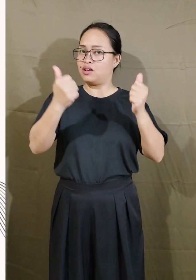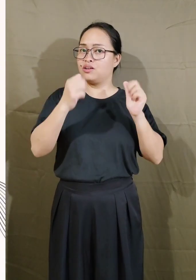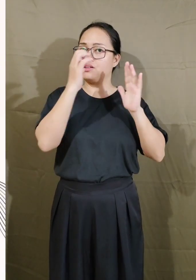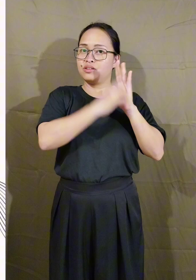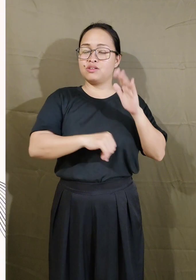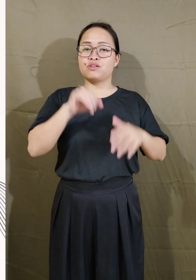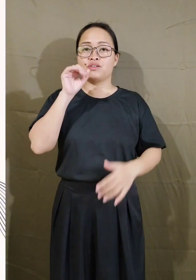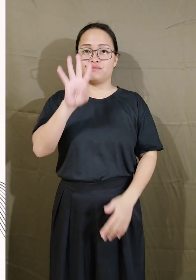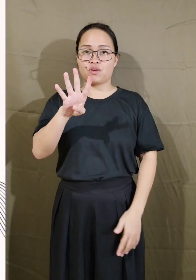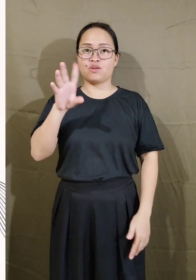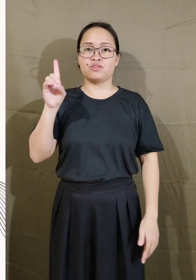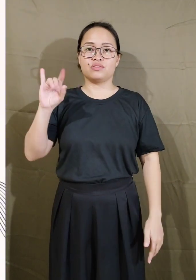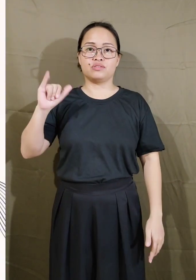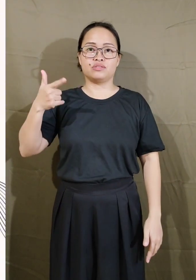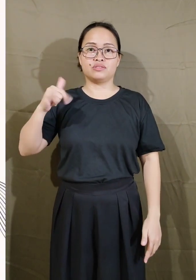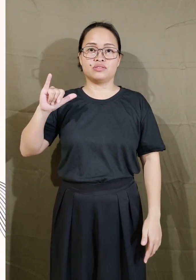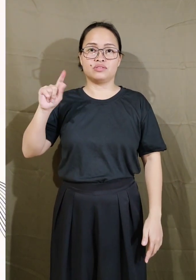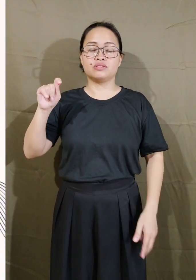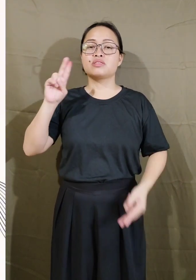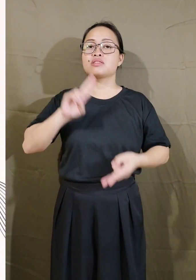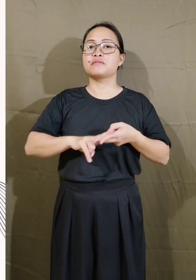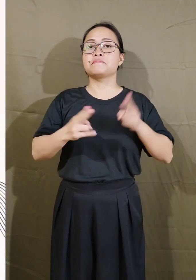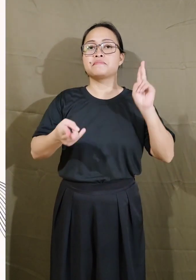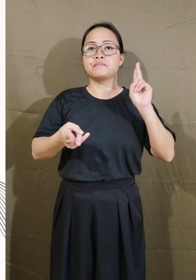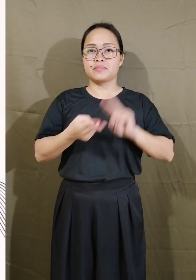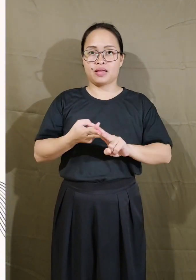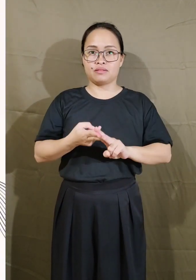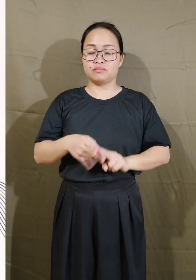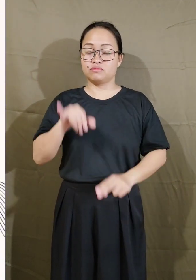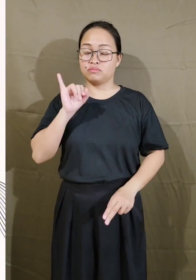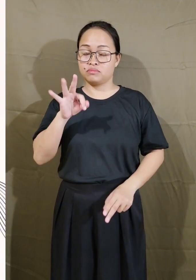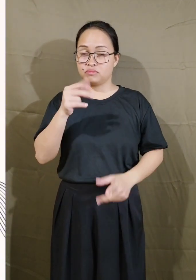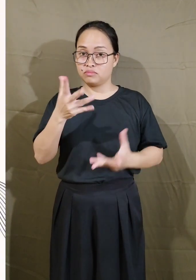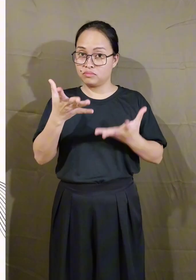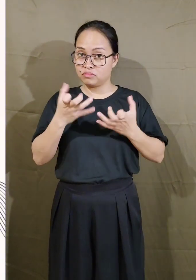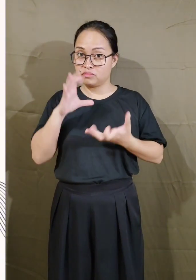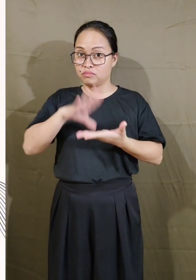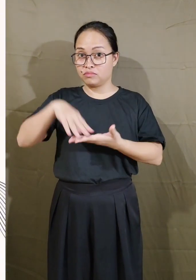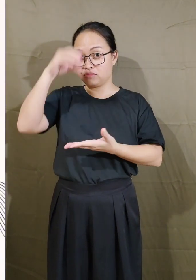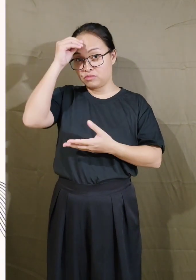subtract 4-digit numbers. If you want to learn